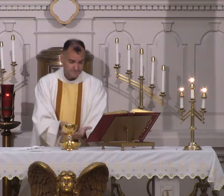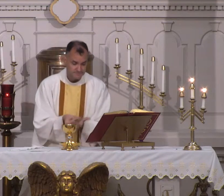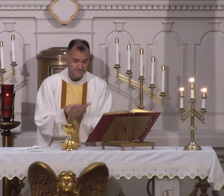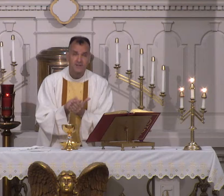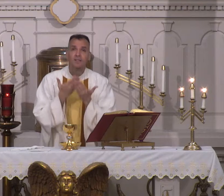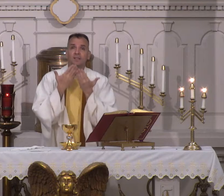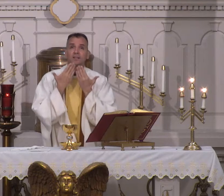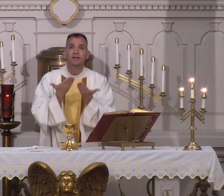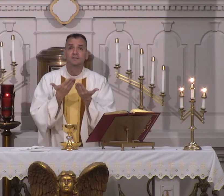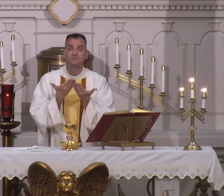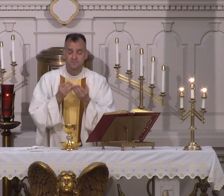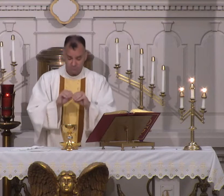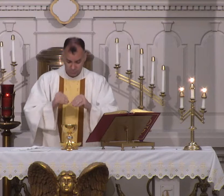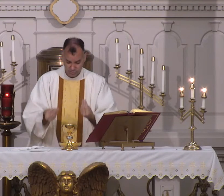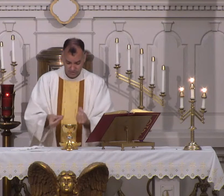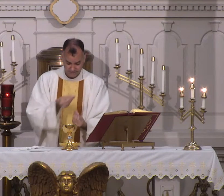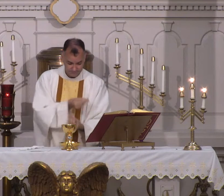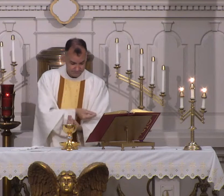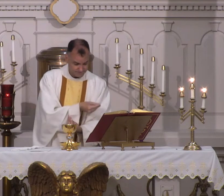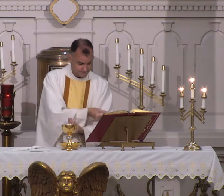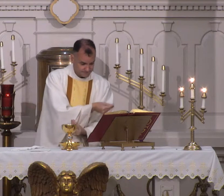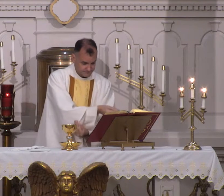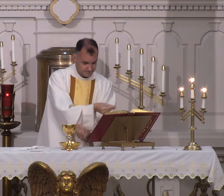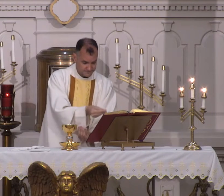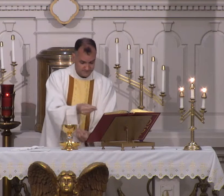it to his disciples, saying,